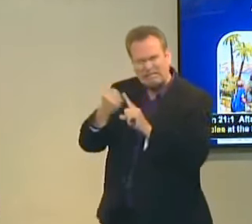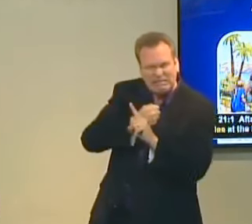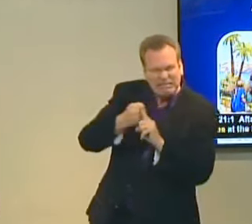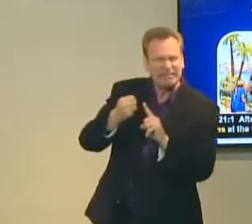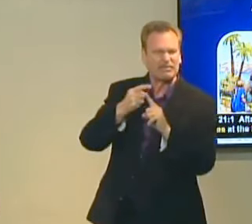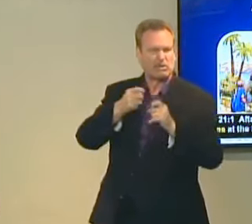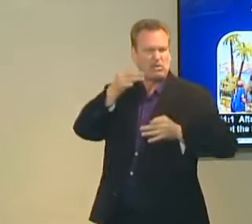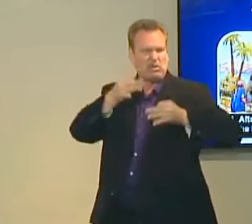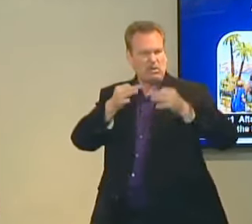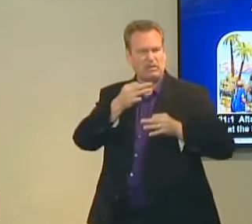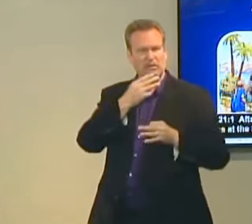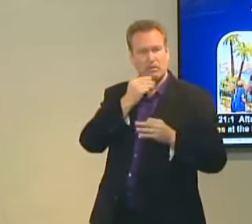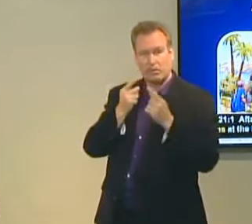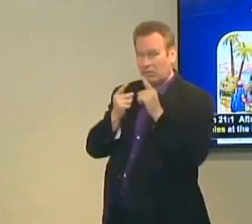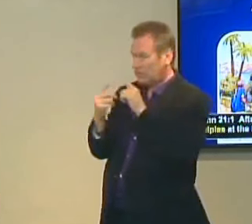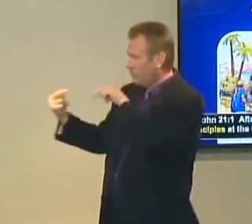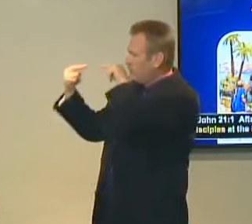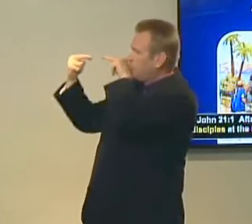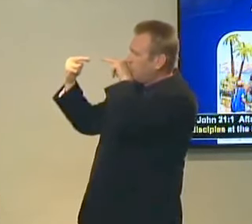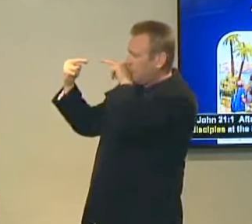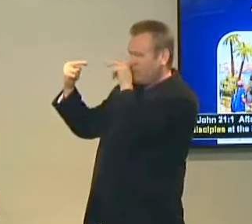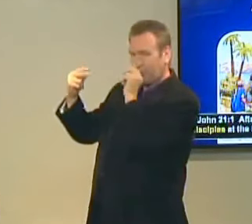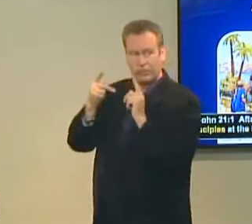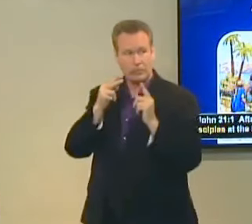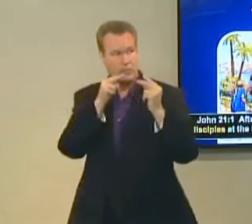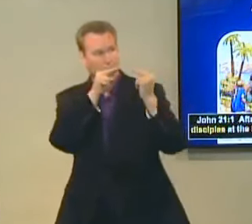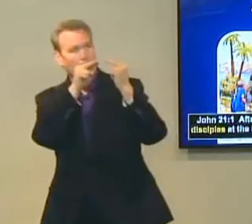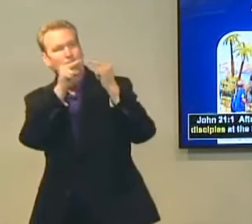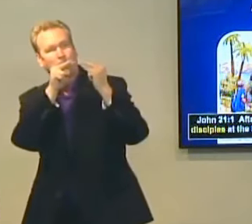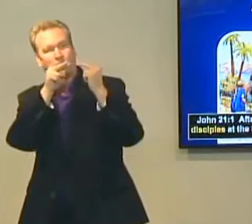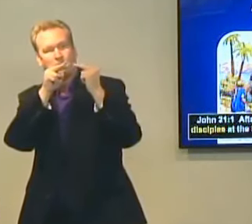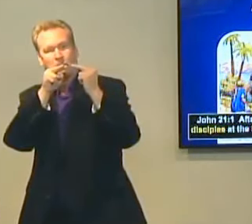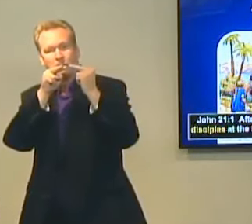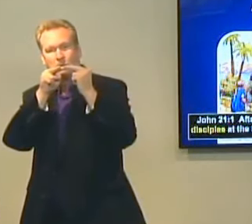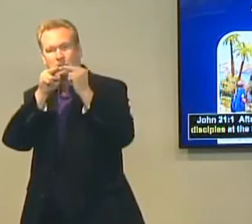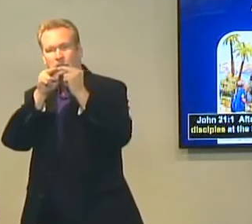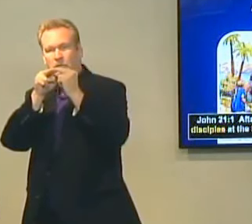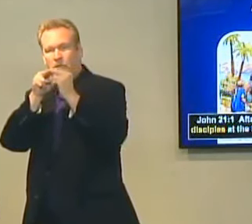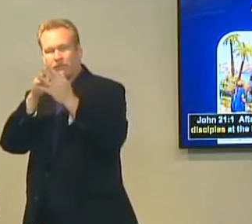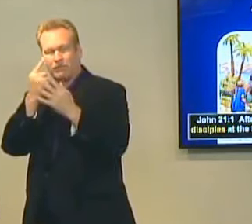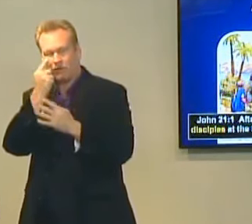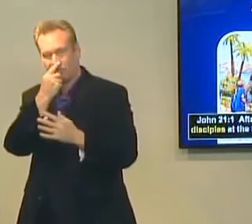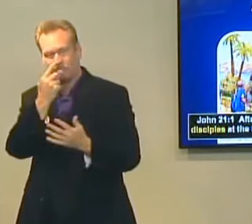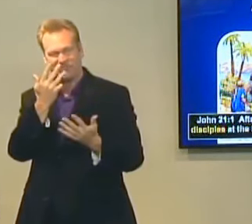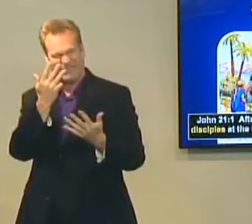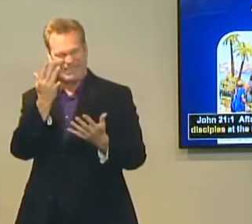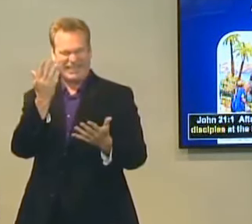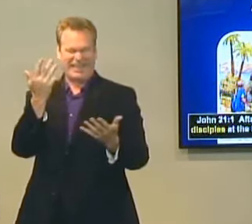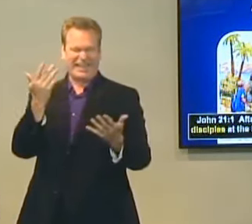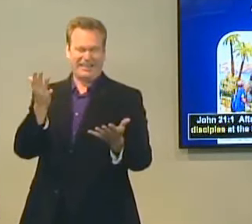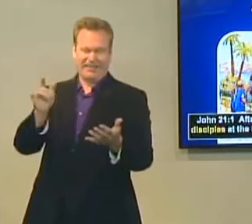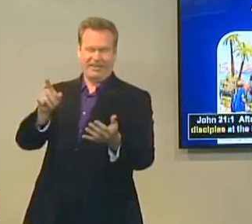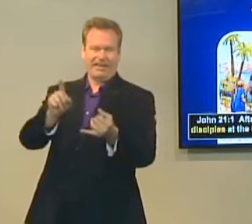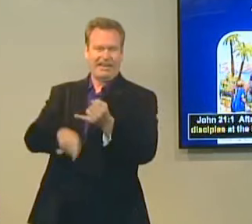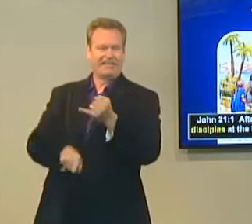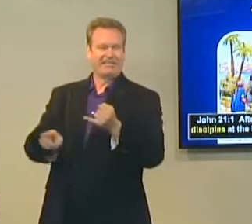by him. And he looked at him. And then he saw Jesus. Jesus' body beaten. And then when he saw Jesus pass by him.